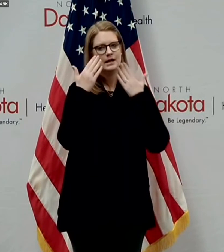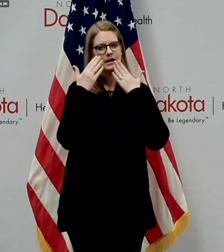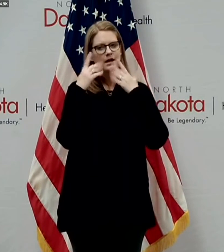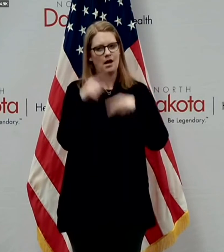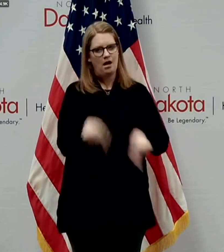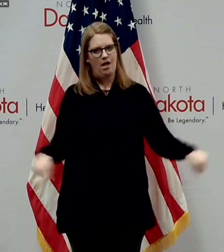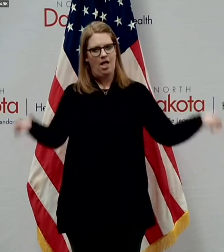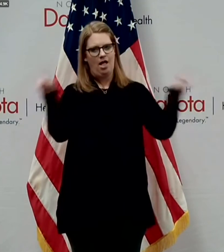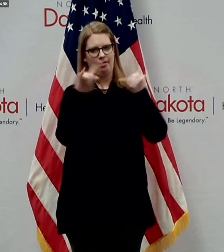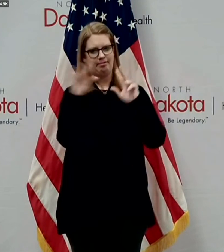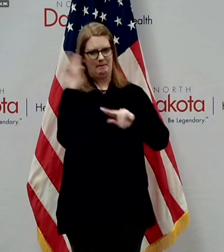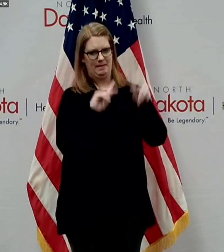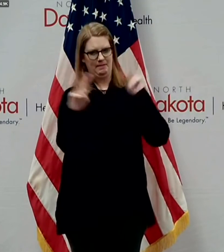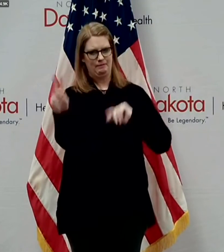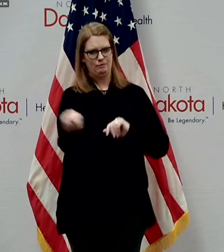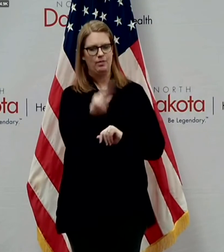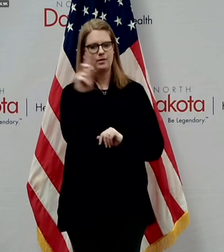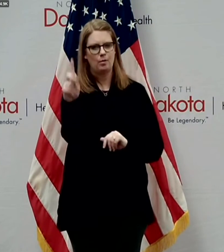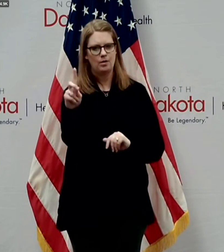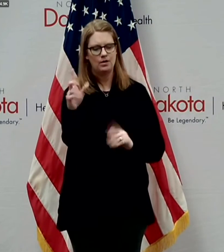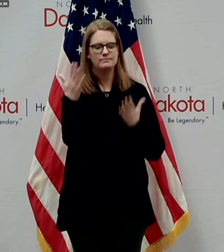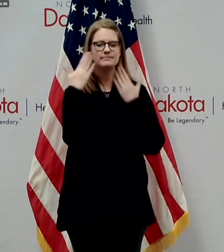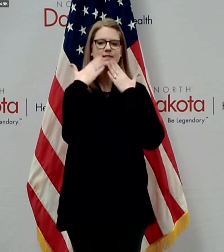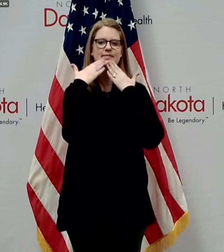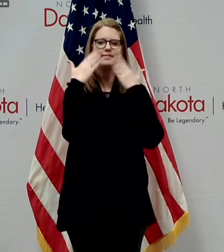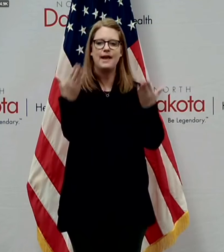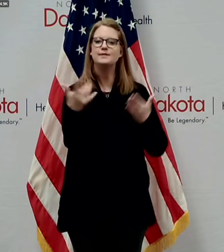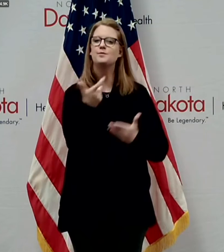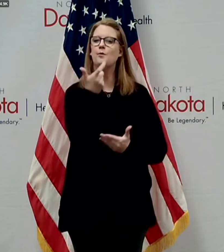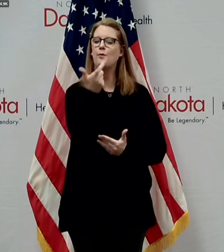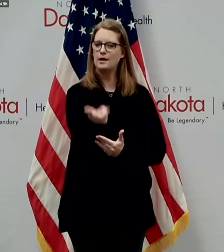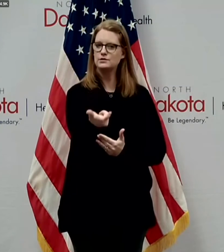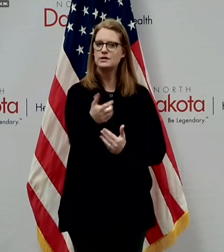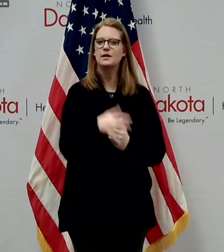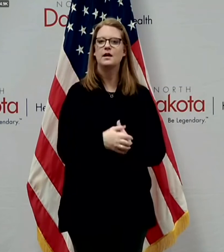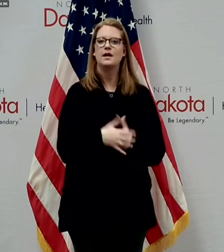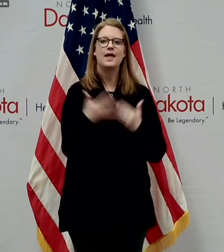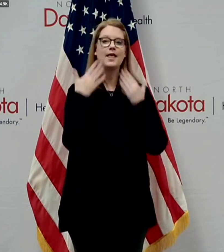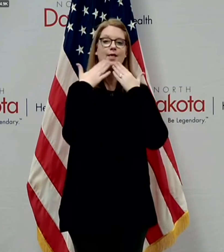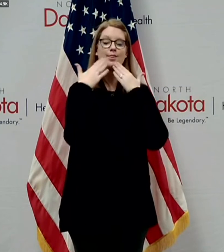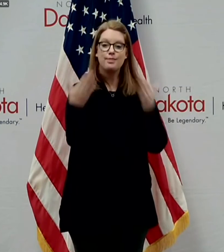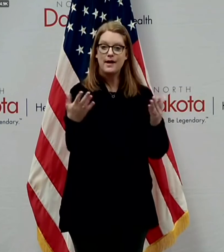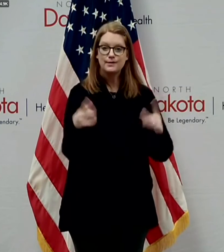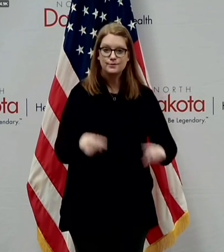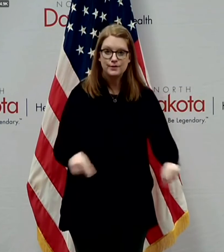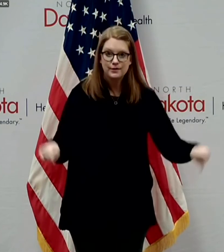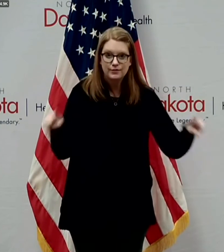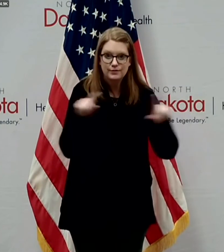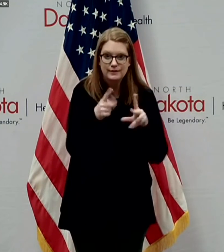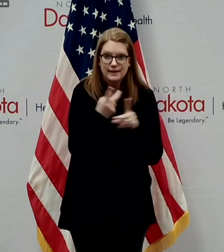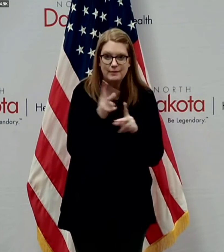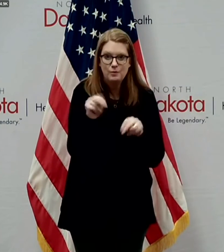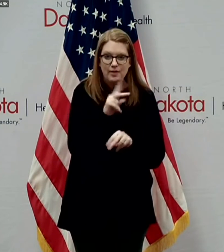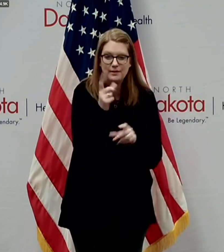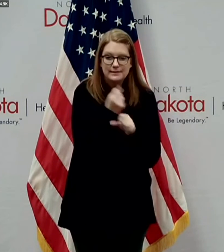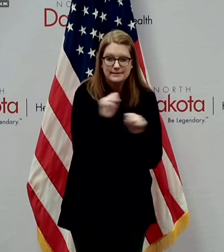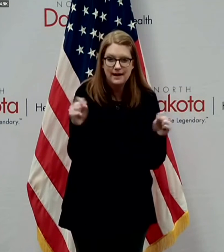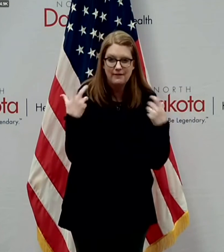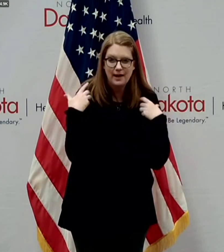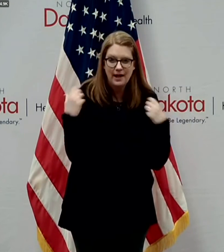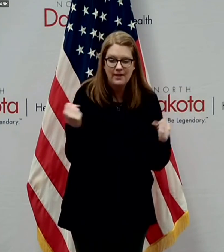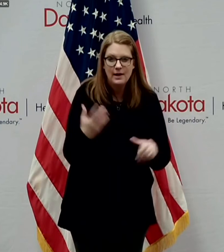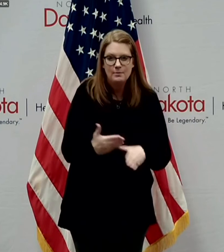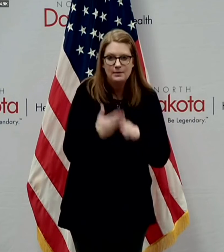North Dakotans, thanks for tuning in. Thanks for everything you're doing to help keep North Dakota safe and healthy and to protect the most